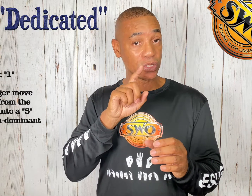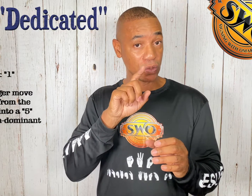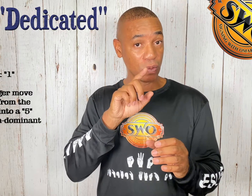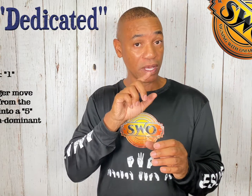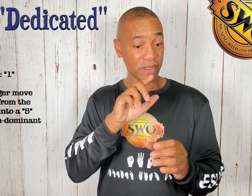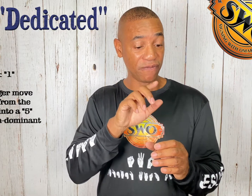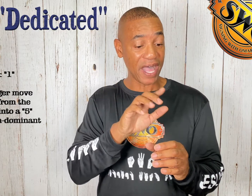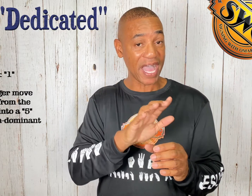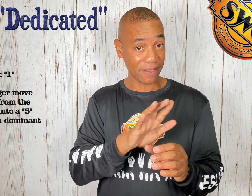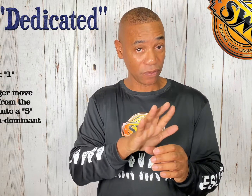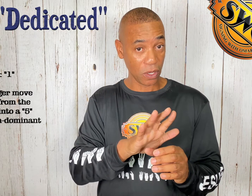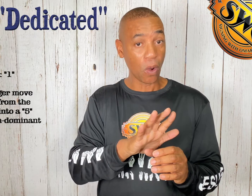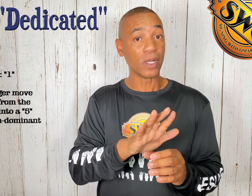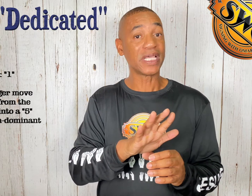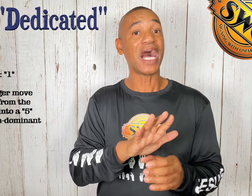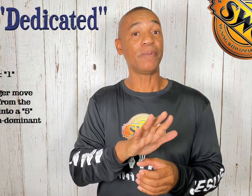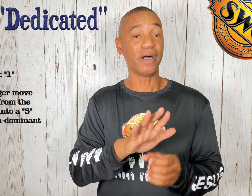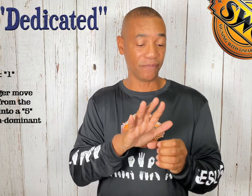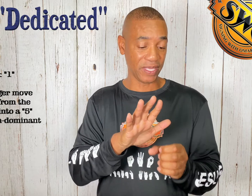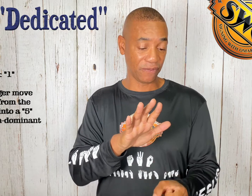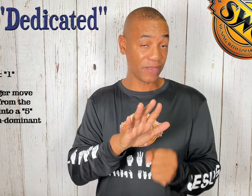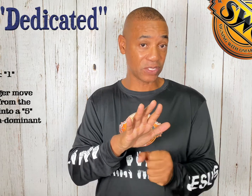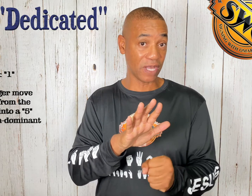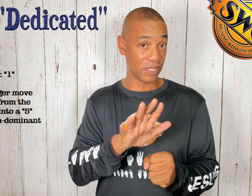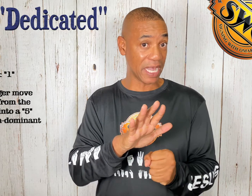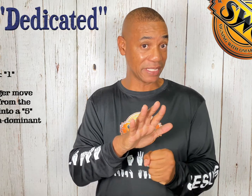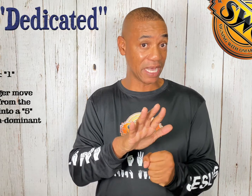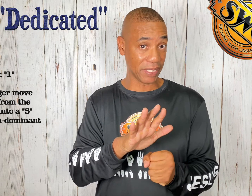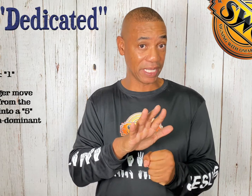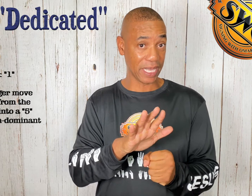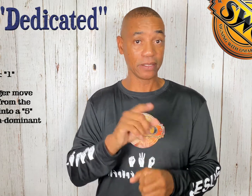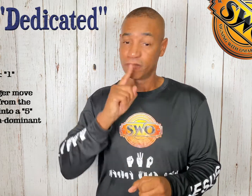into the 5 on top of the fist of the non-dominant hand.